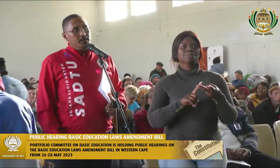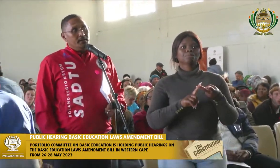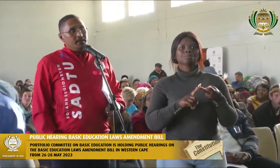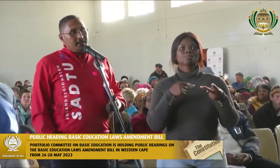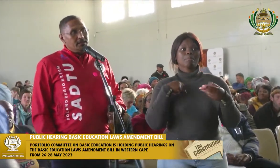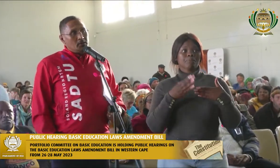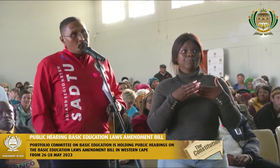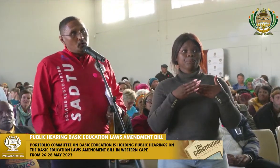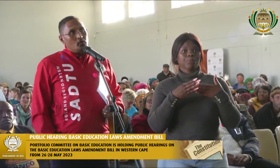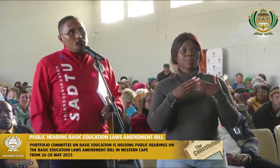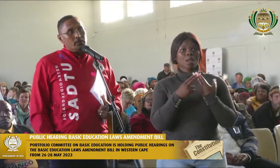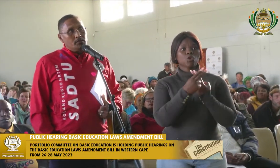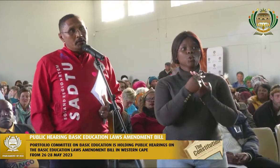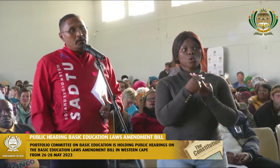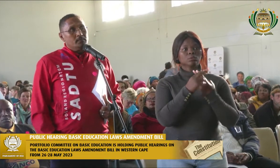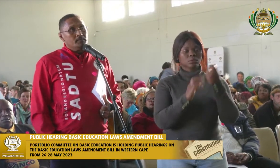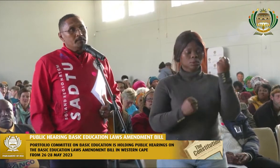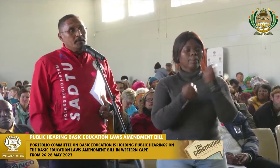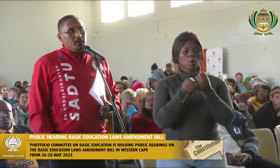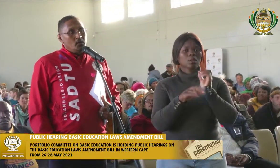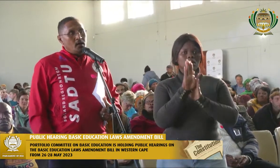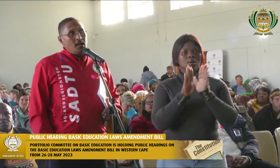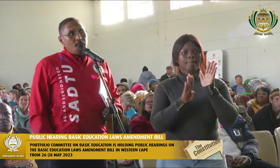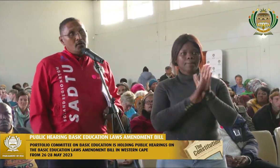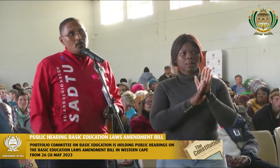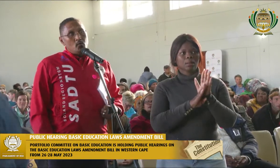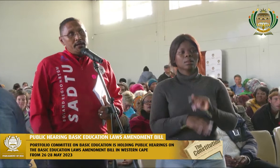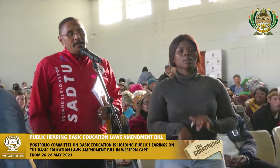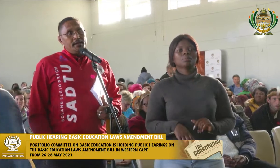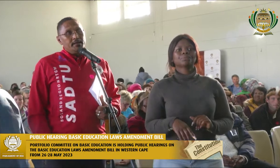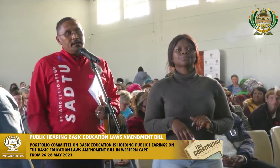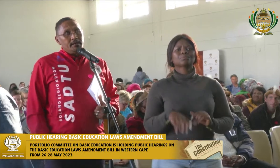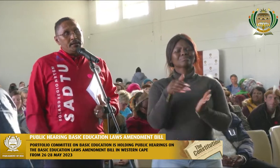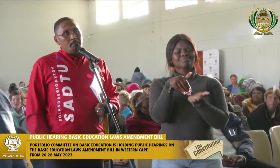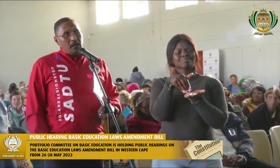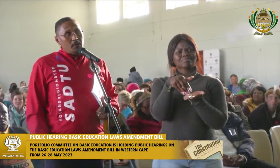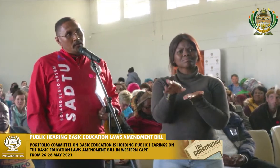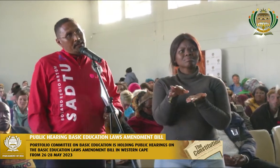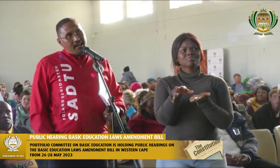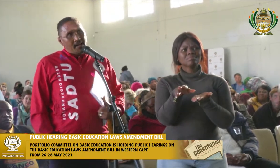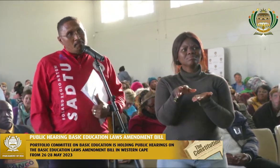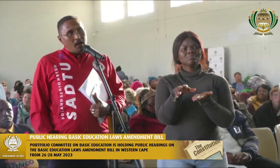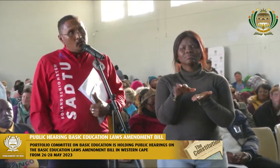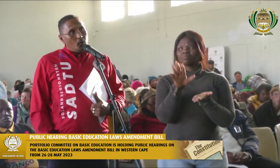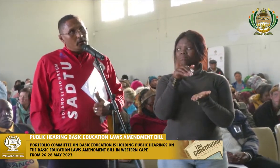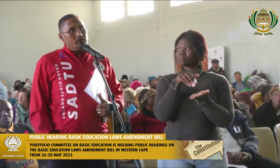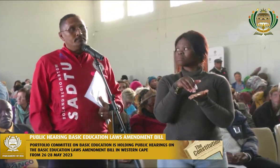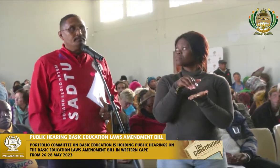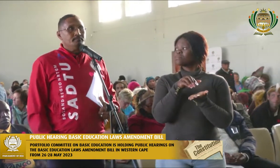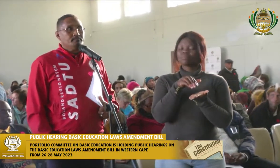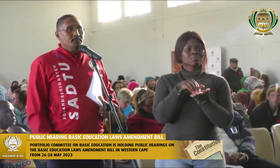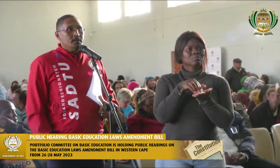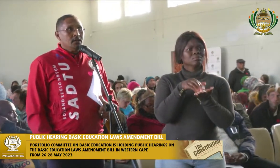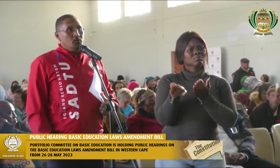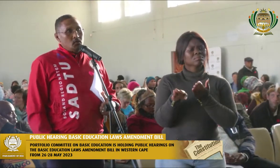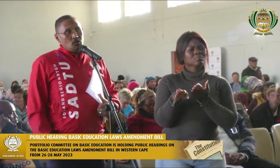union is in support of this bill. You can't throw away the baby with the entire bathwater. If you